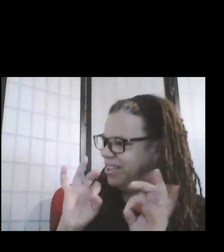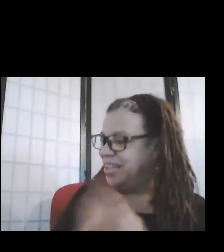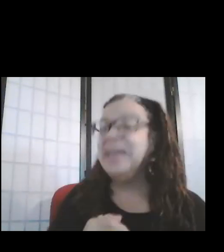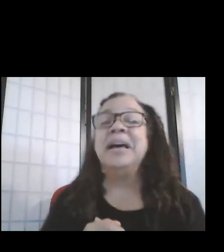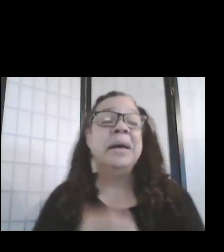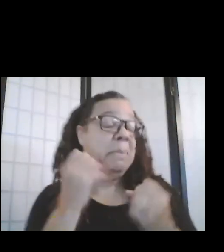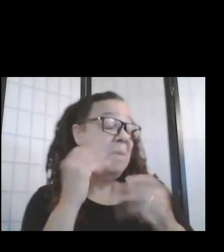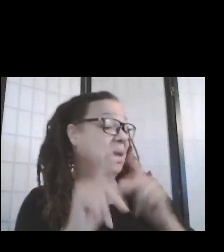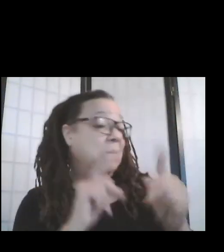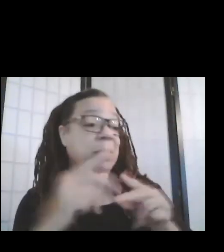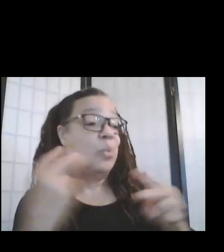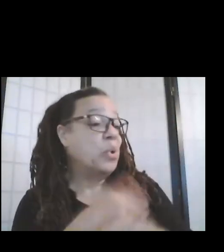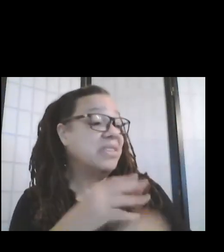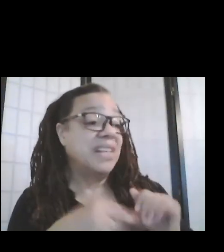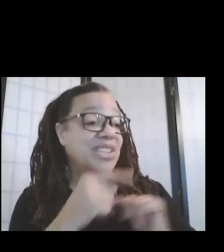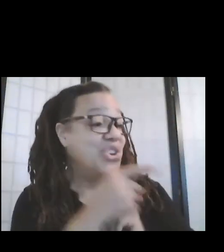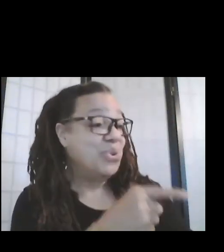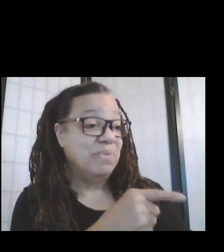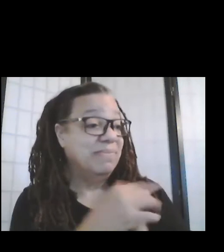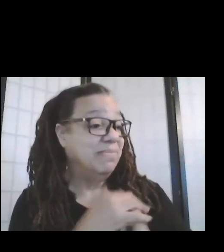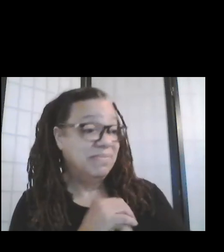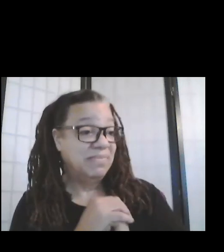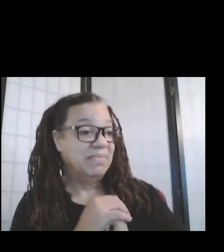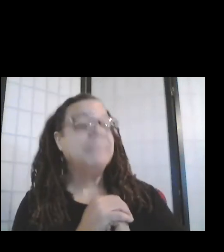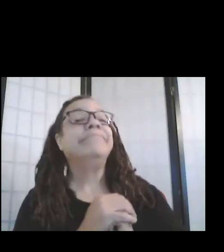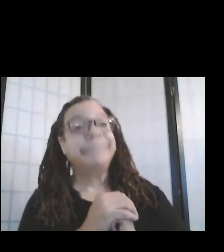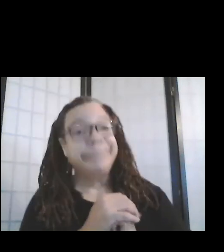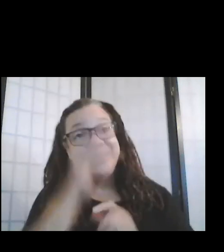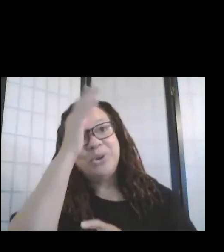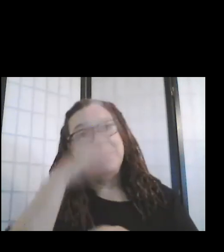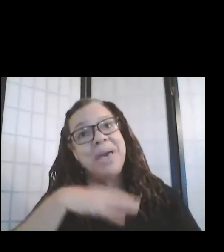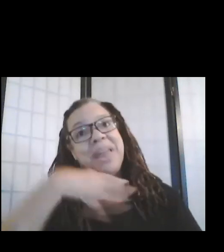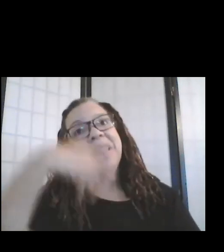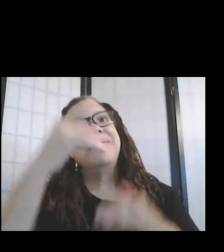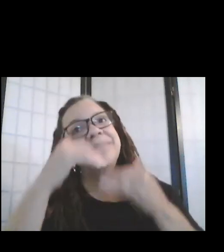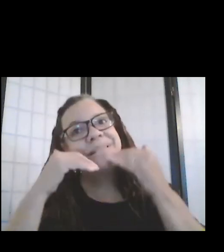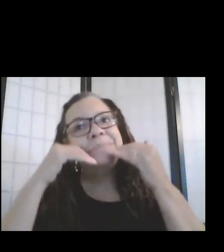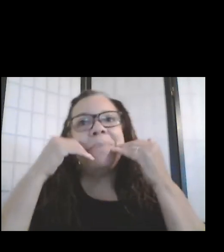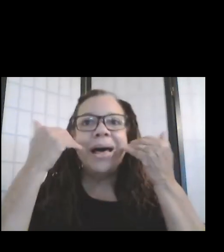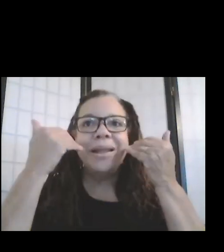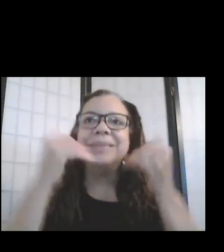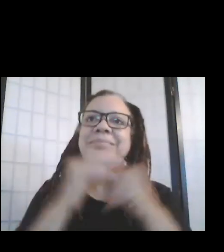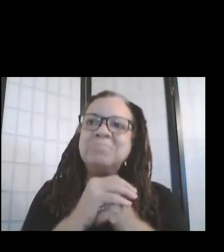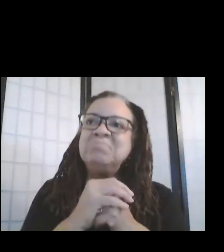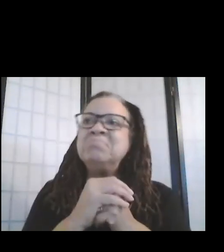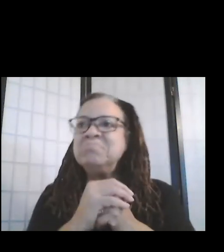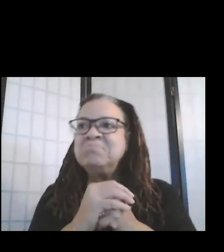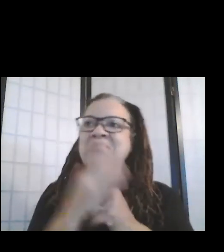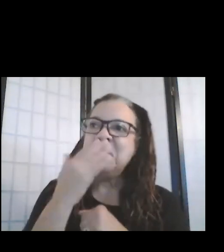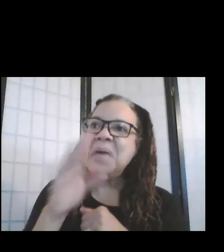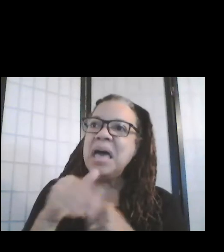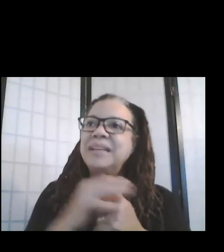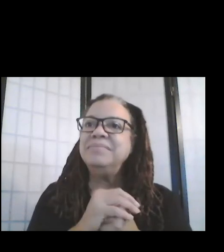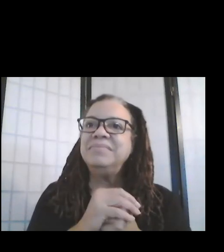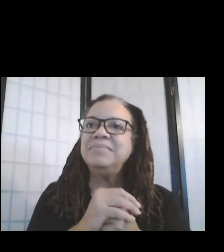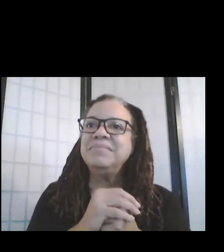you, believe me, a lot worse. Morris left, smiling. There was a small break there. When Morris